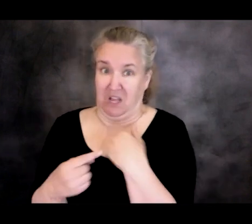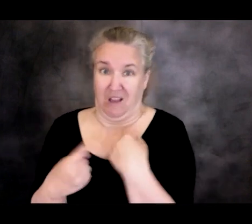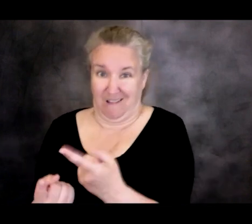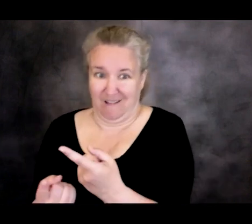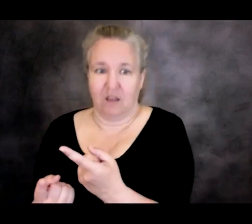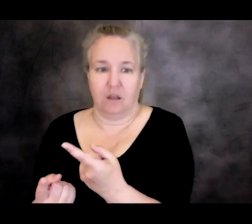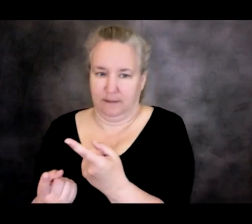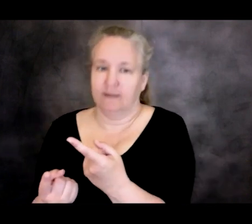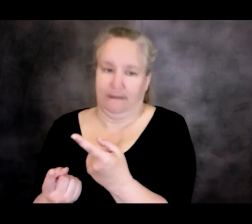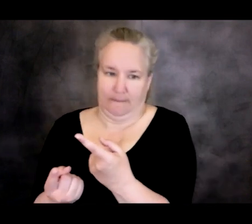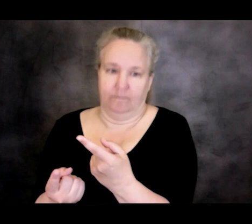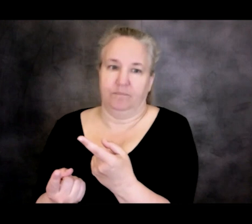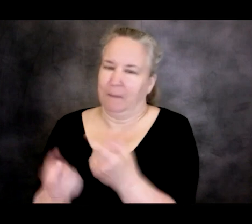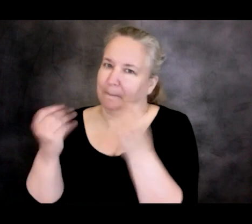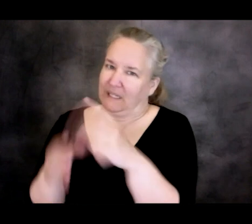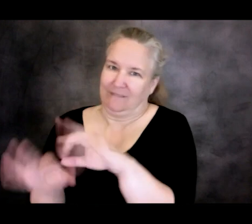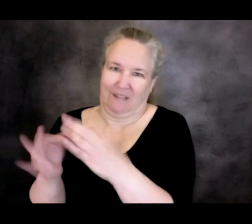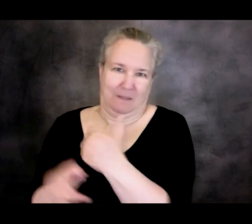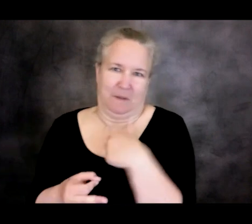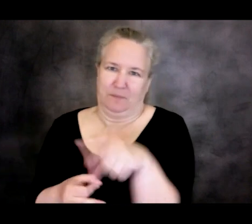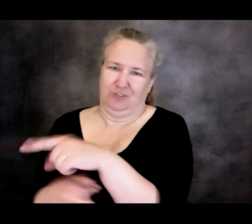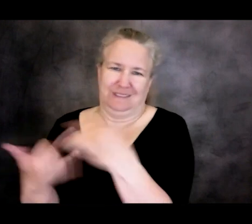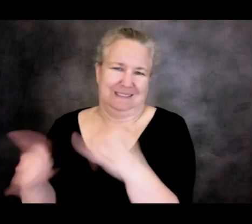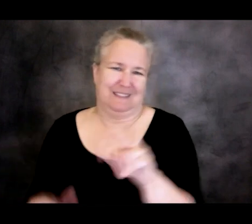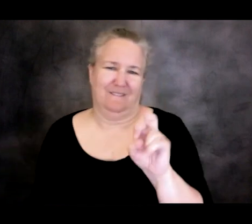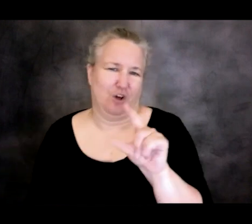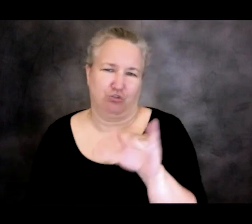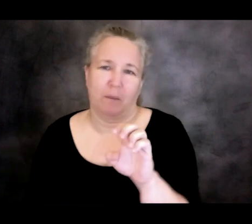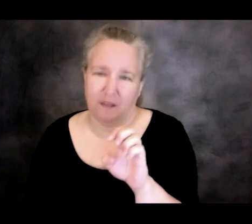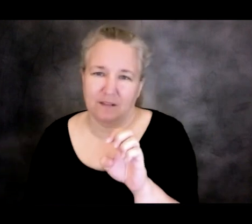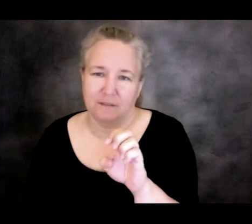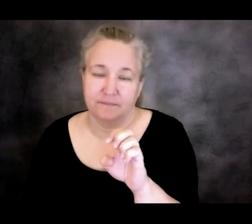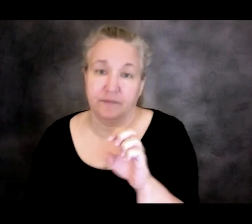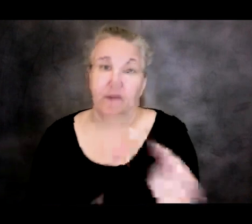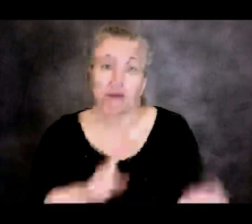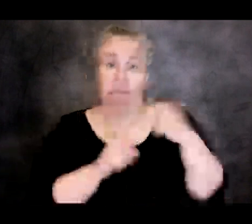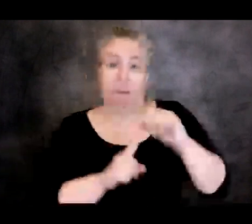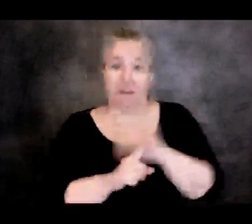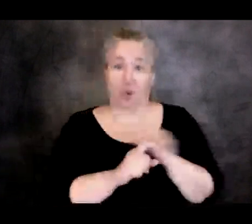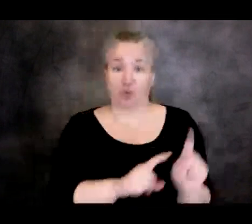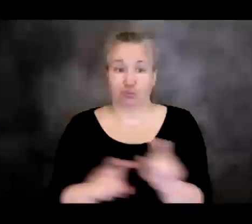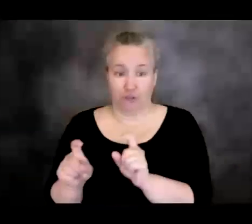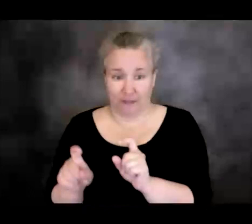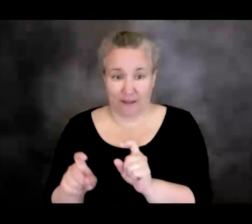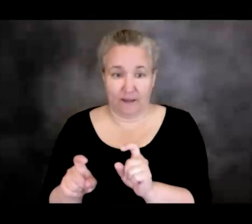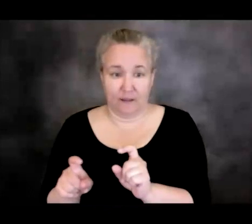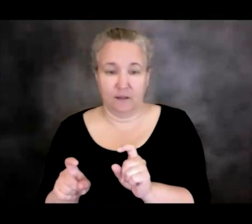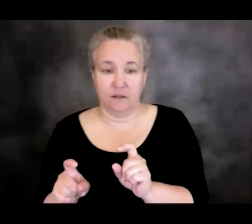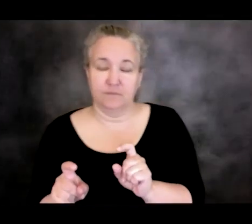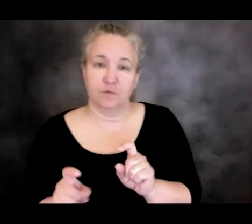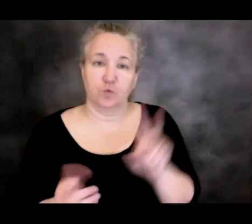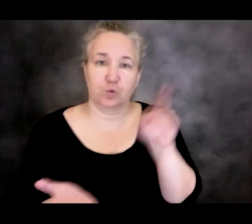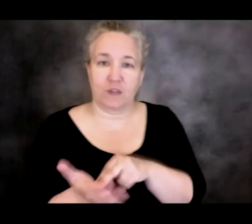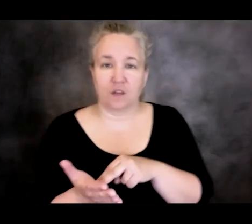members remained vulnerable. Back to our survey, the survey of 2,700 young